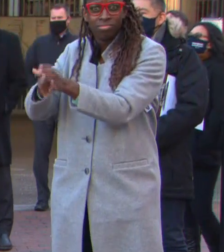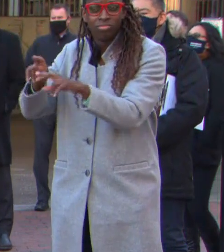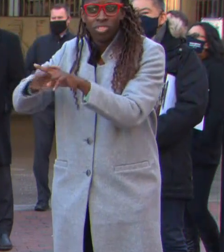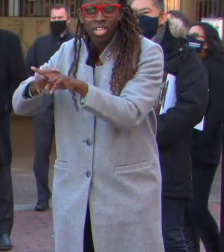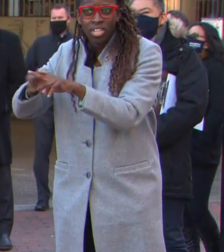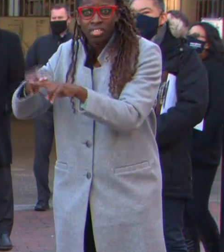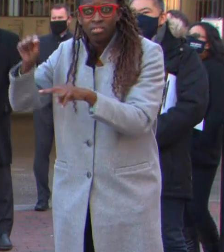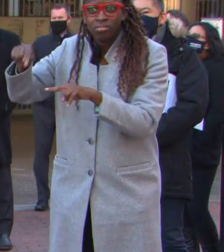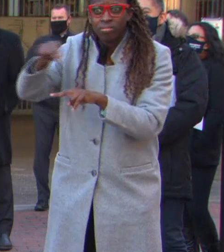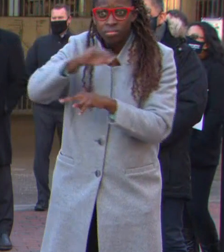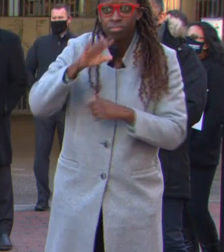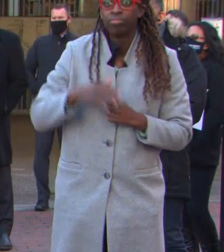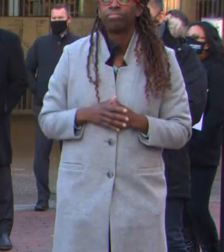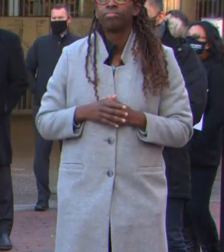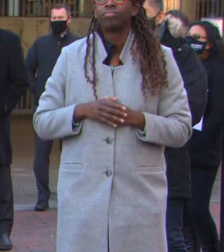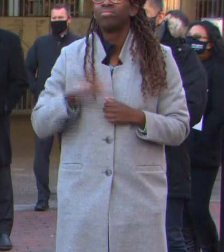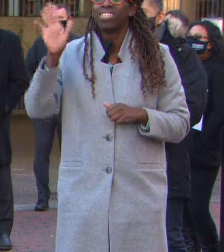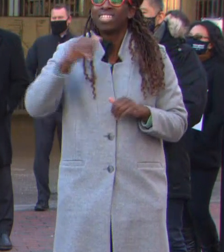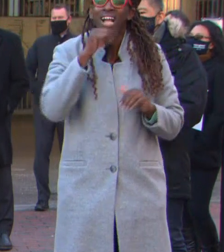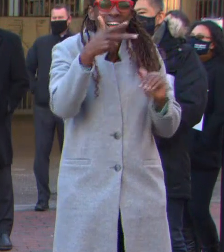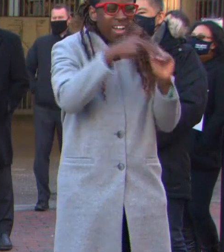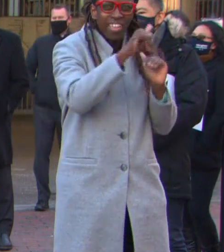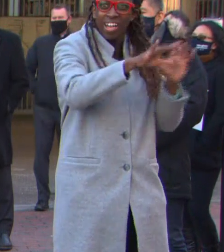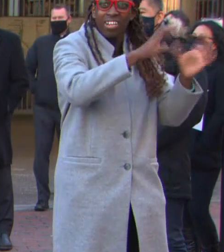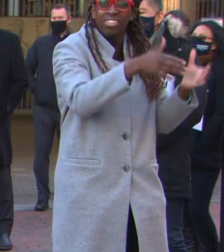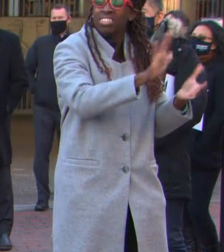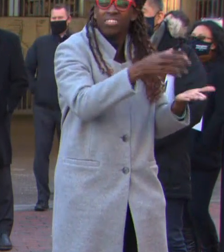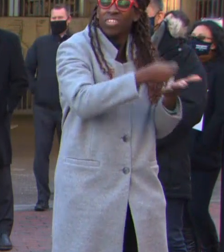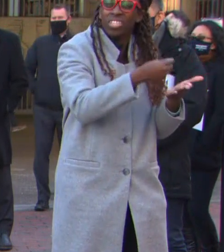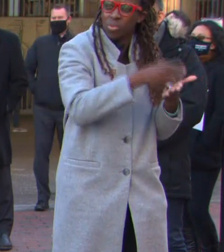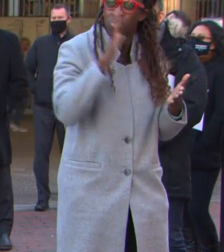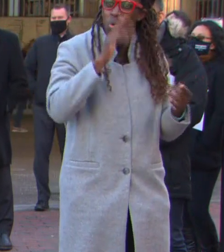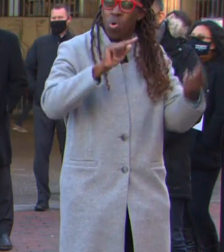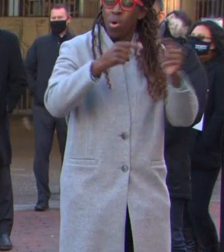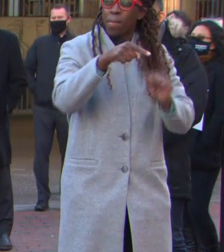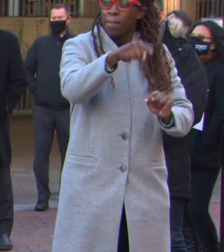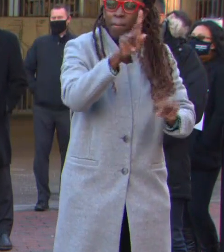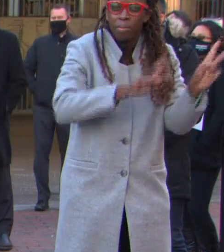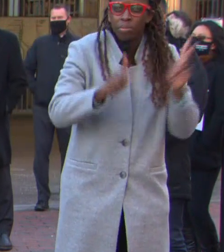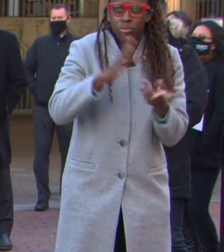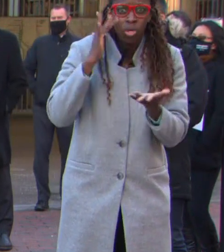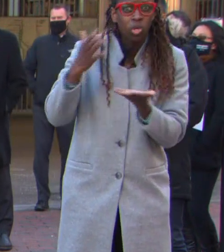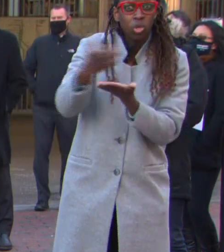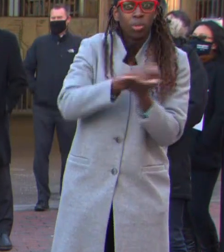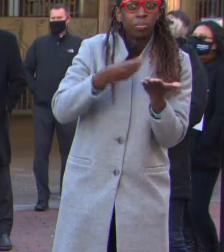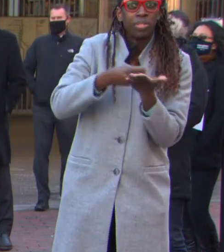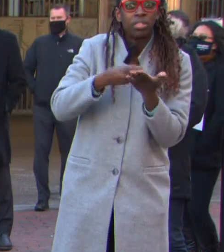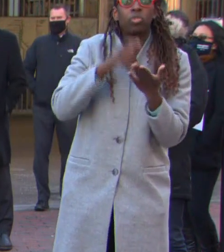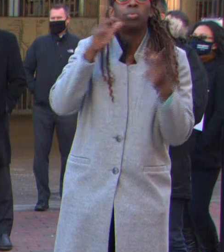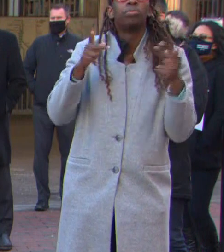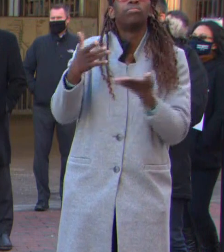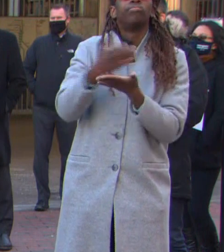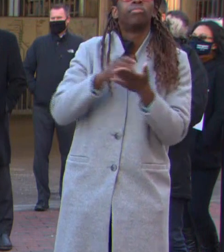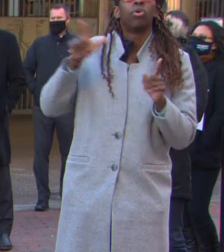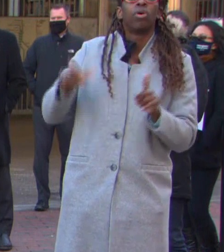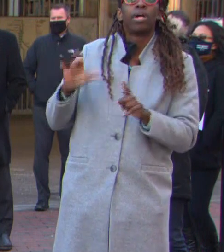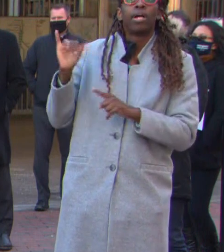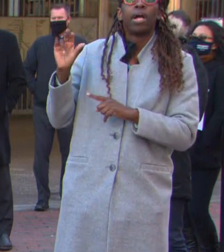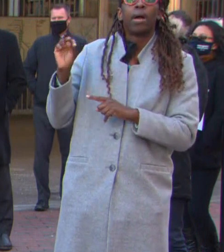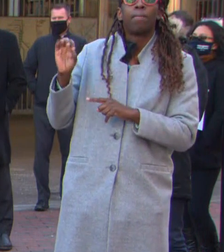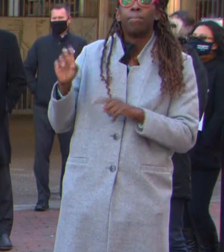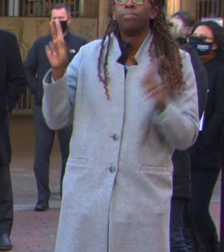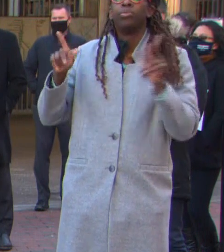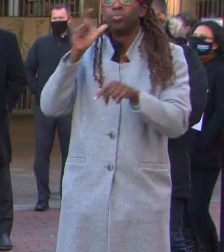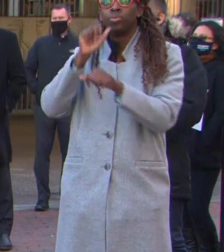cuts would hurt low-income workers the wrong way. It ends subway service for late-night workers, people who do not own a